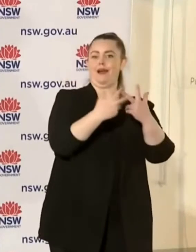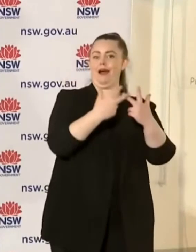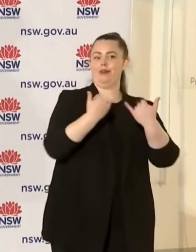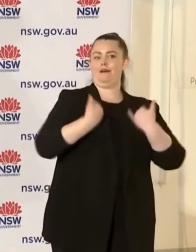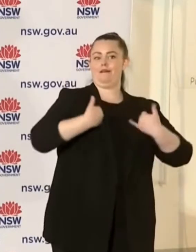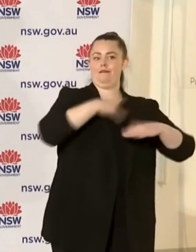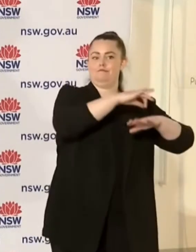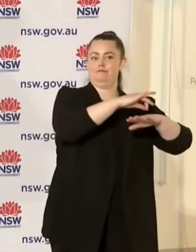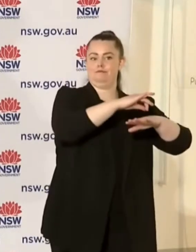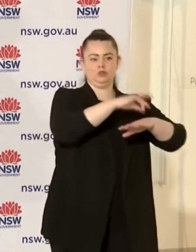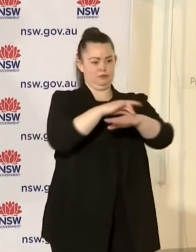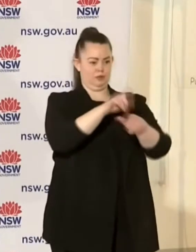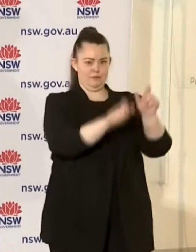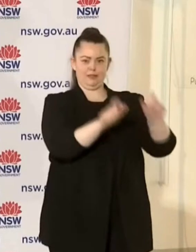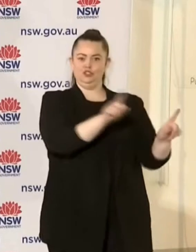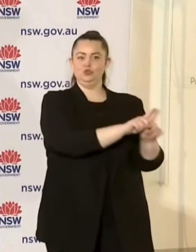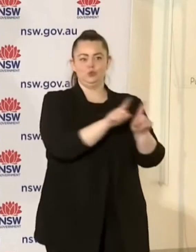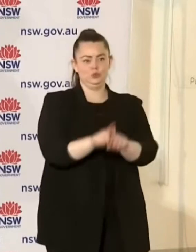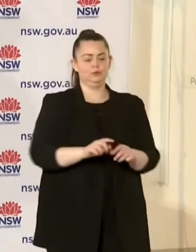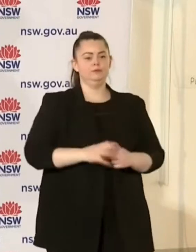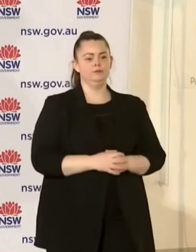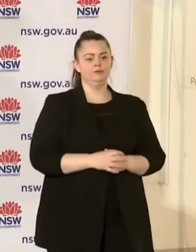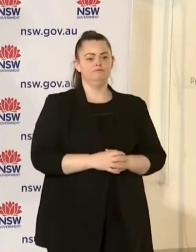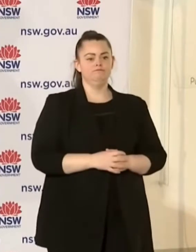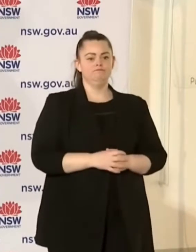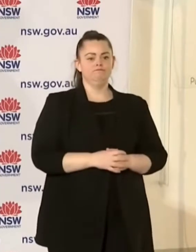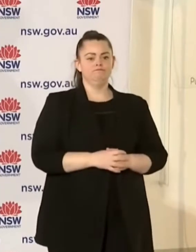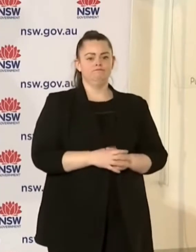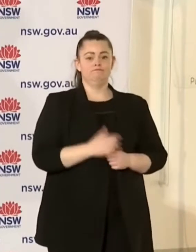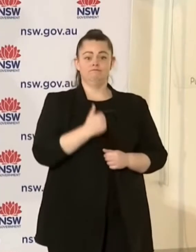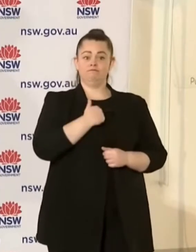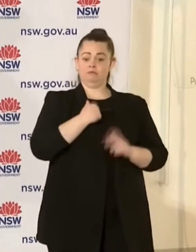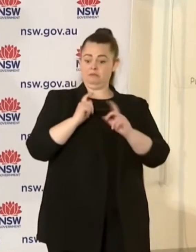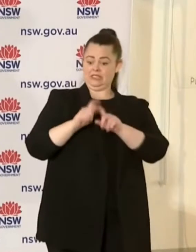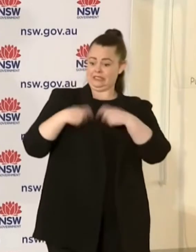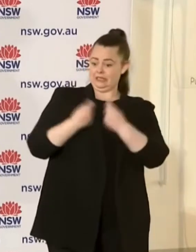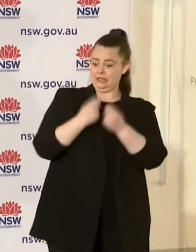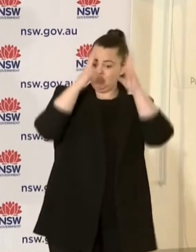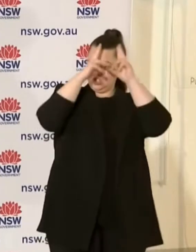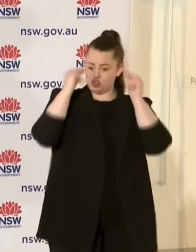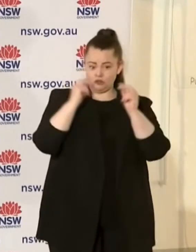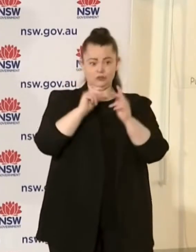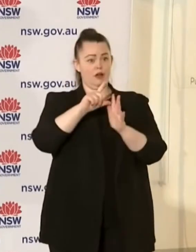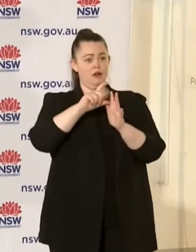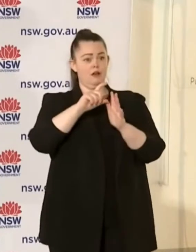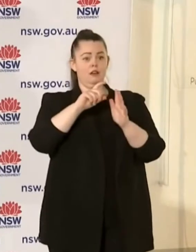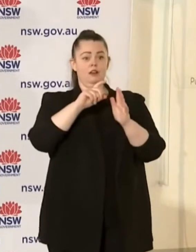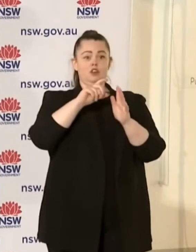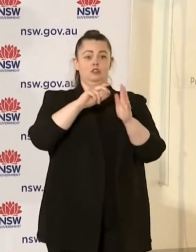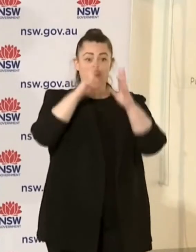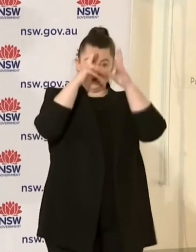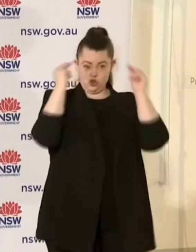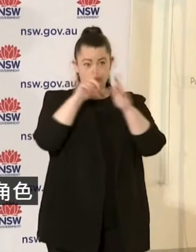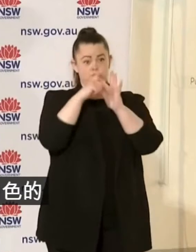Lastly, can I just say how proud I am to work with a group of doctors, paramedics, nurses and aircrew who perform these